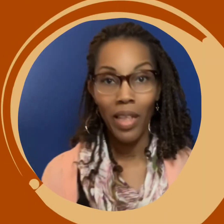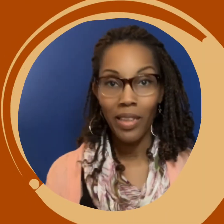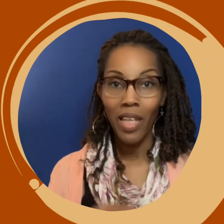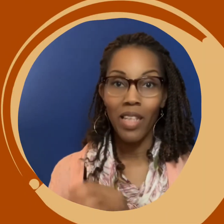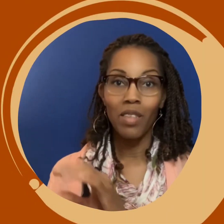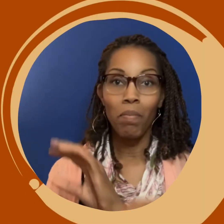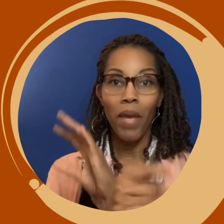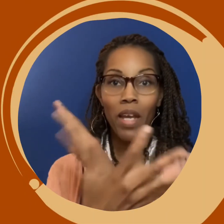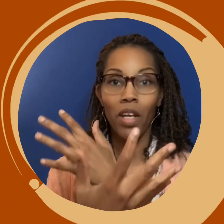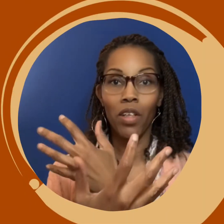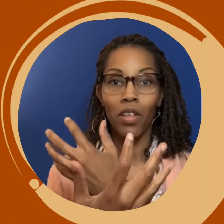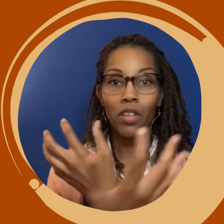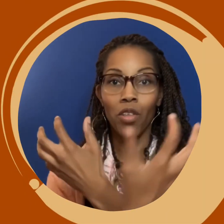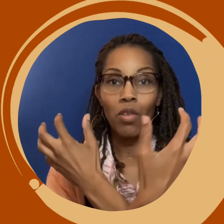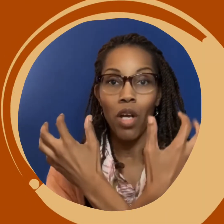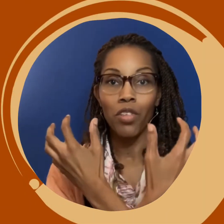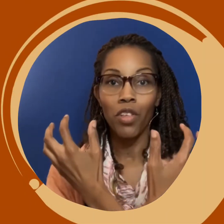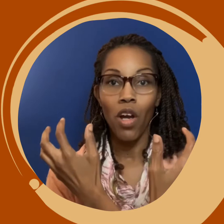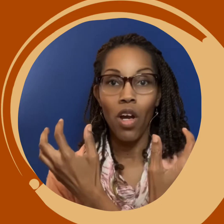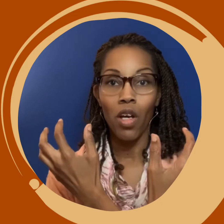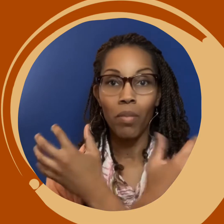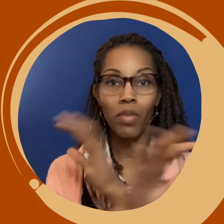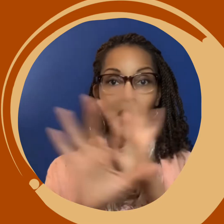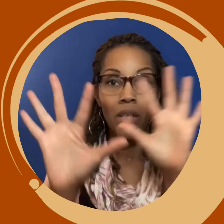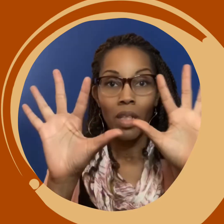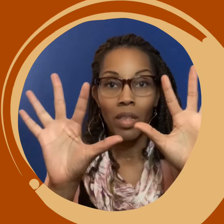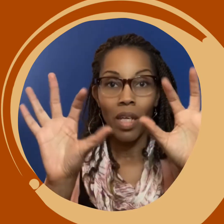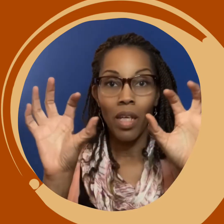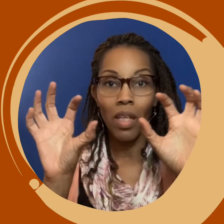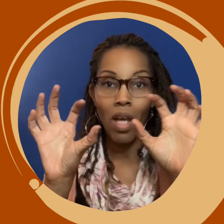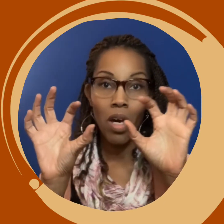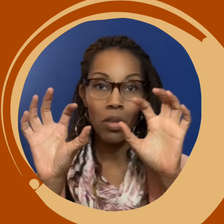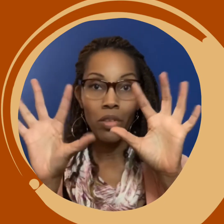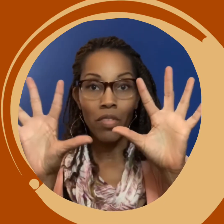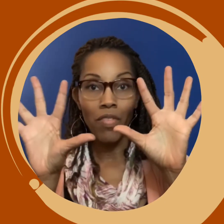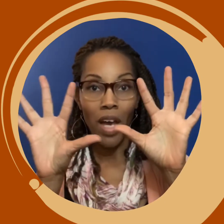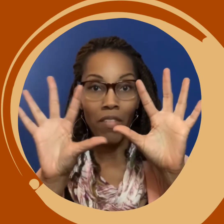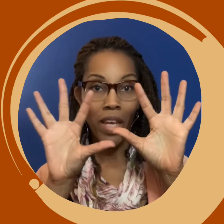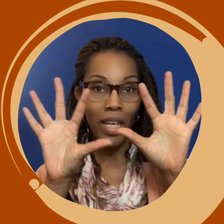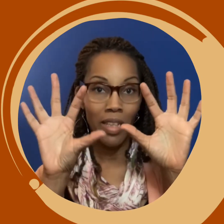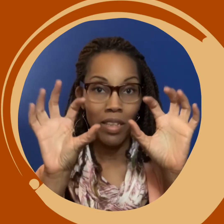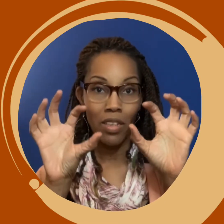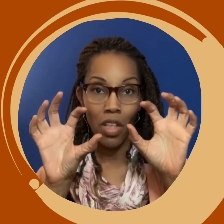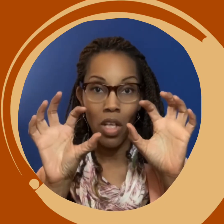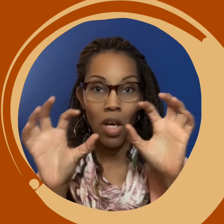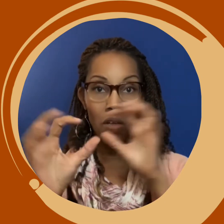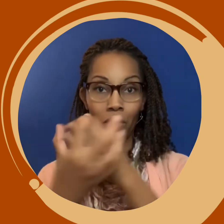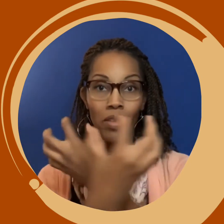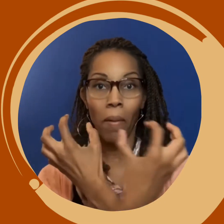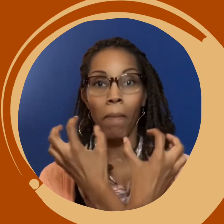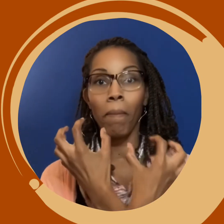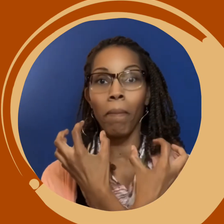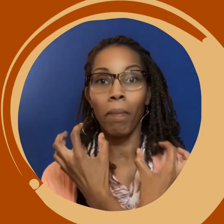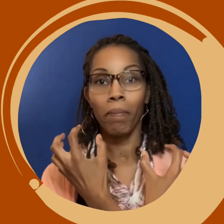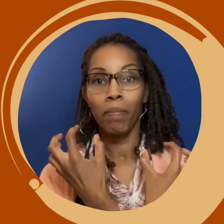The next sign is bear. You're going to cross your arms, take claws, 5-hand